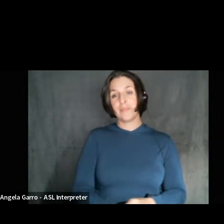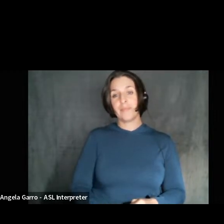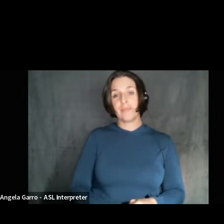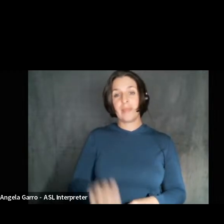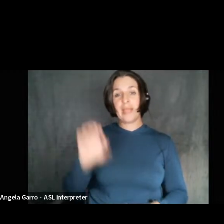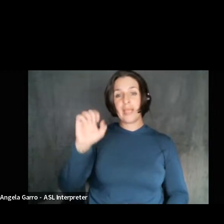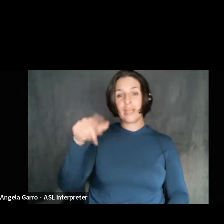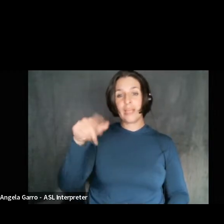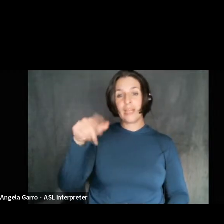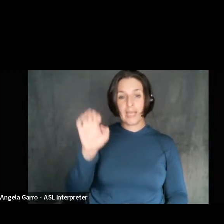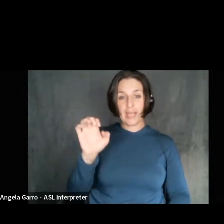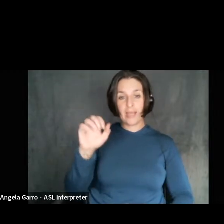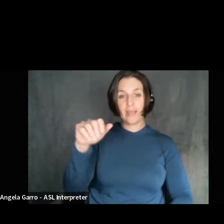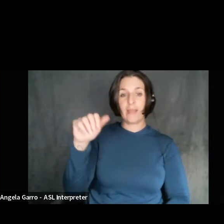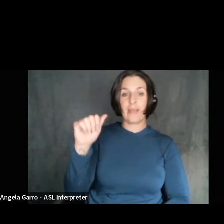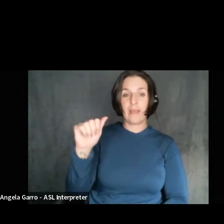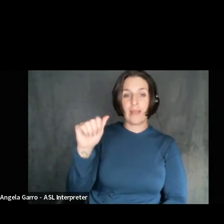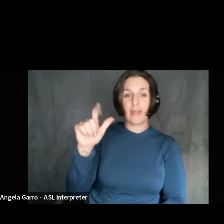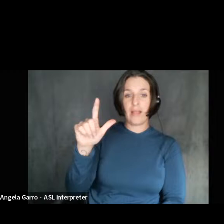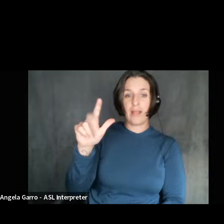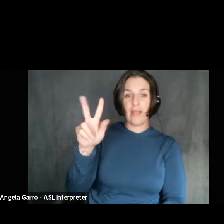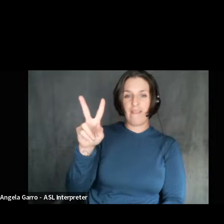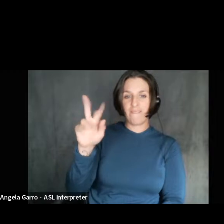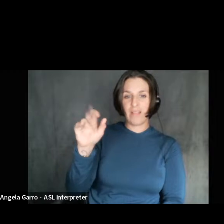Enrique Avalos.